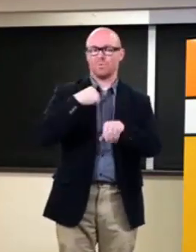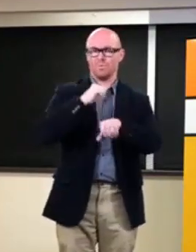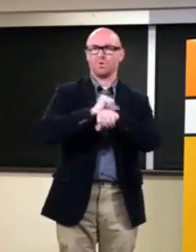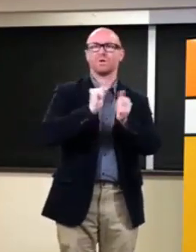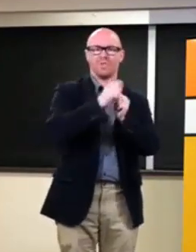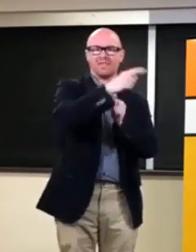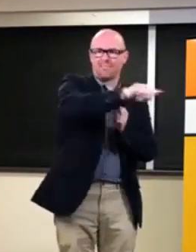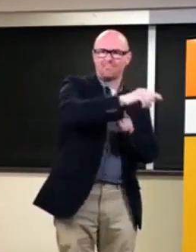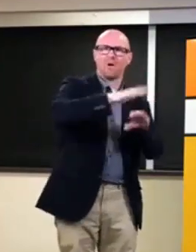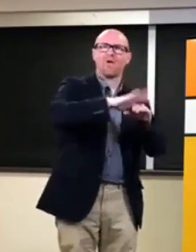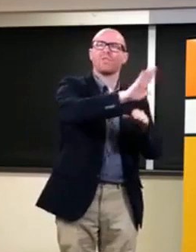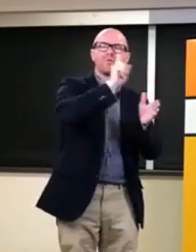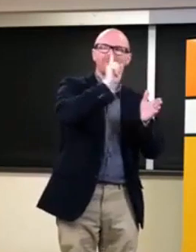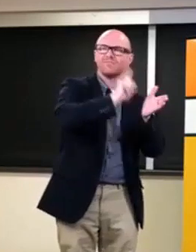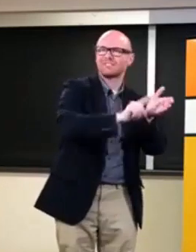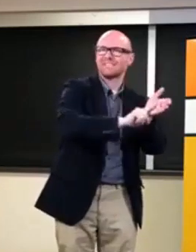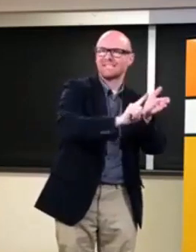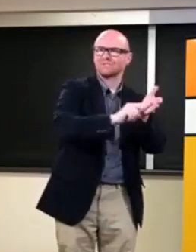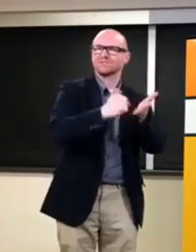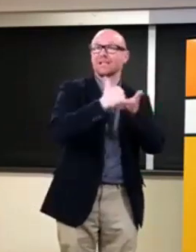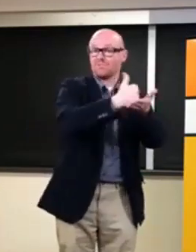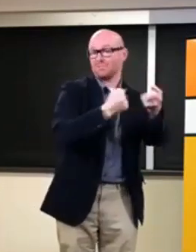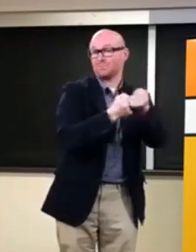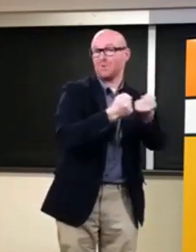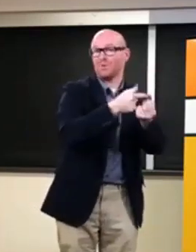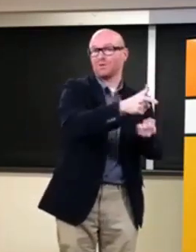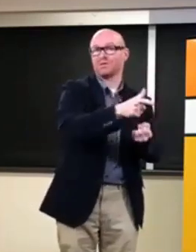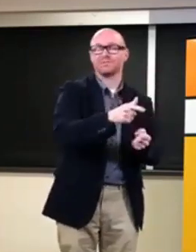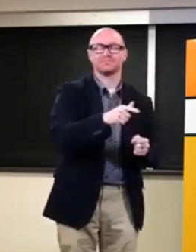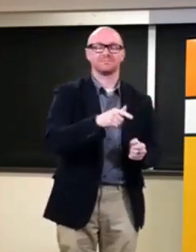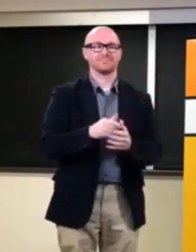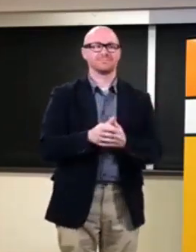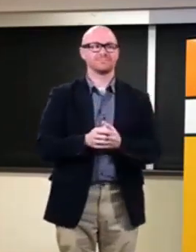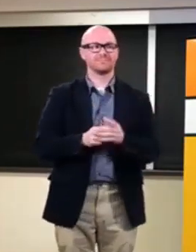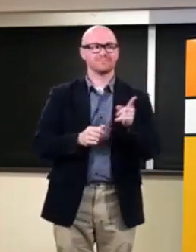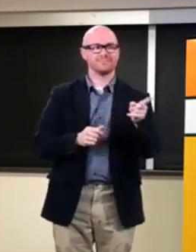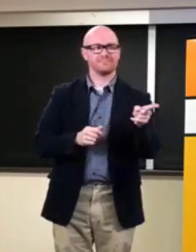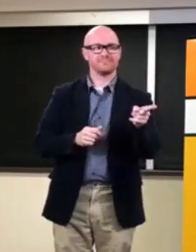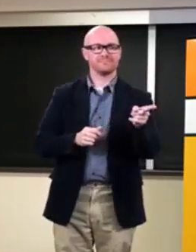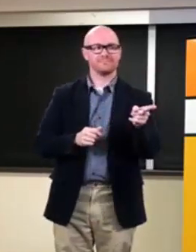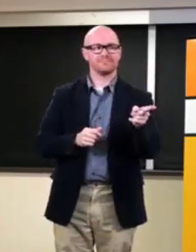on those investigations as much as they need us to as well. Go ahead in the room.